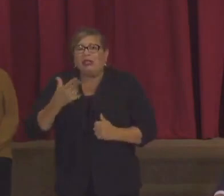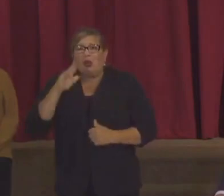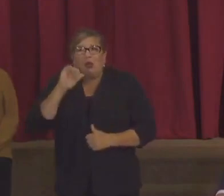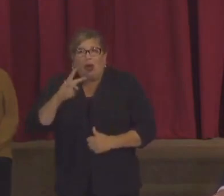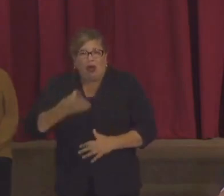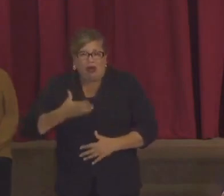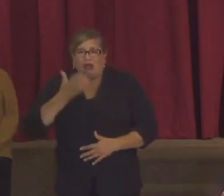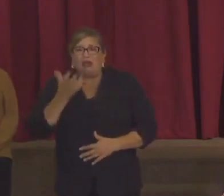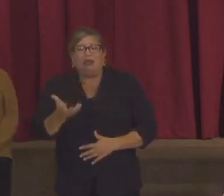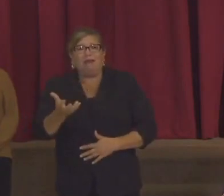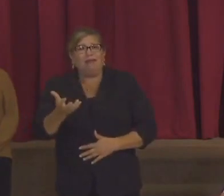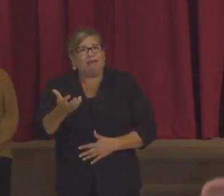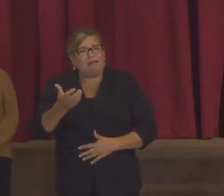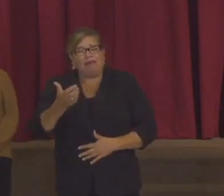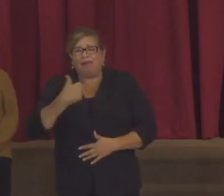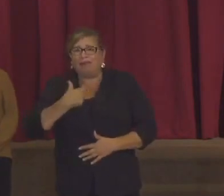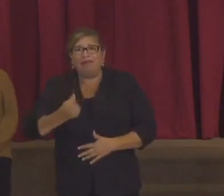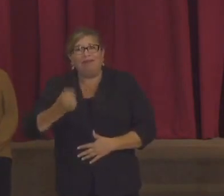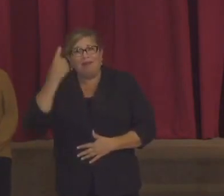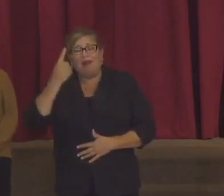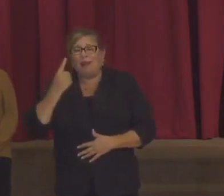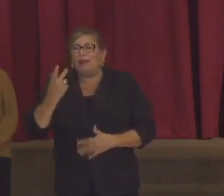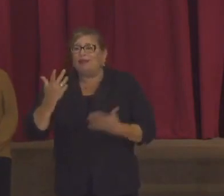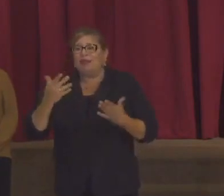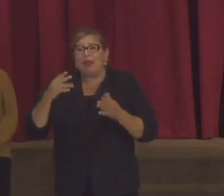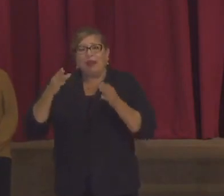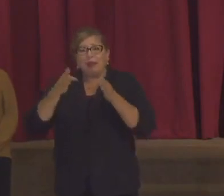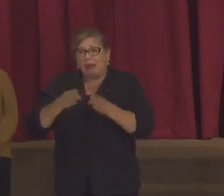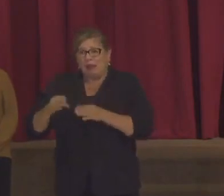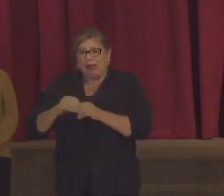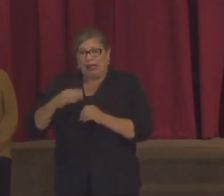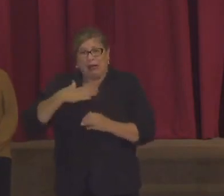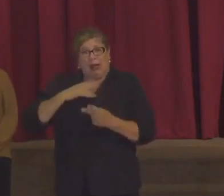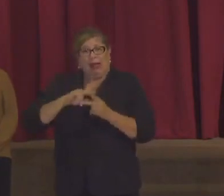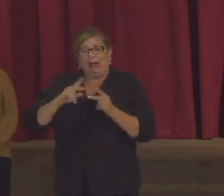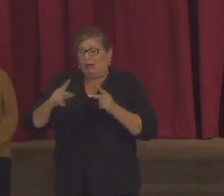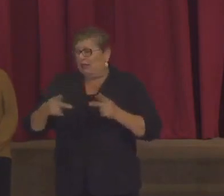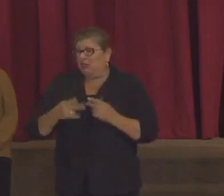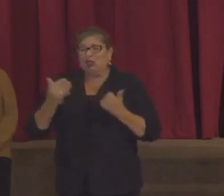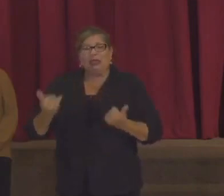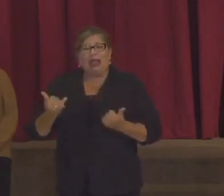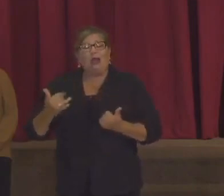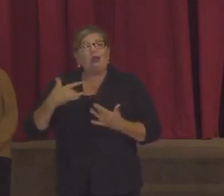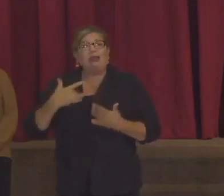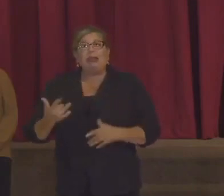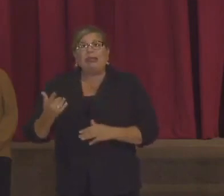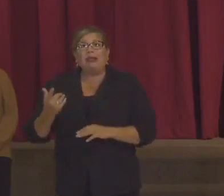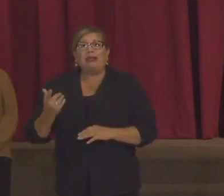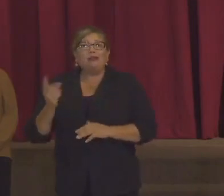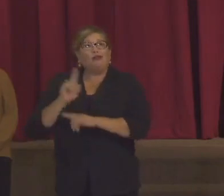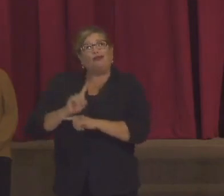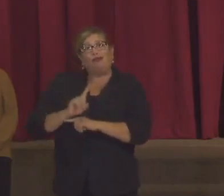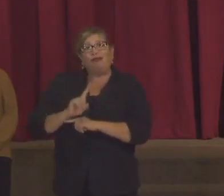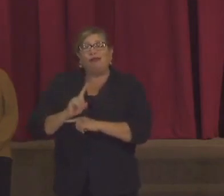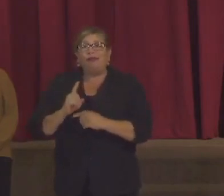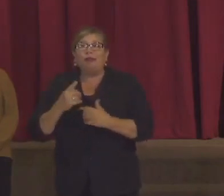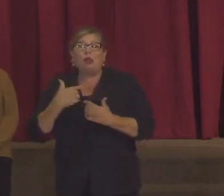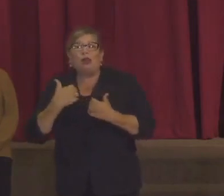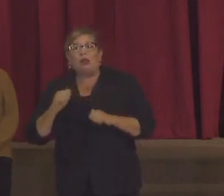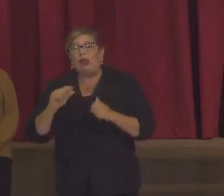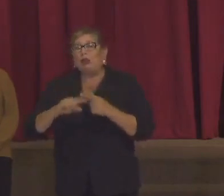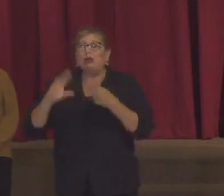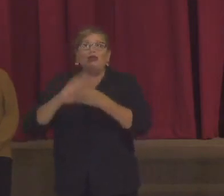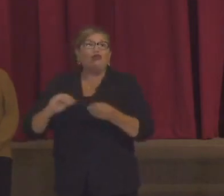often people in my position are inadequate to the moment. So often we try to meet the moment with